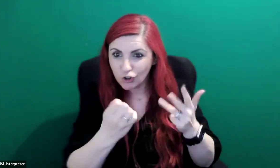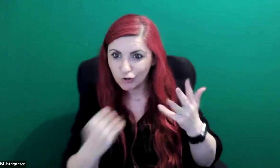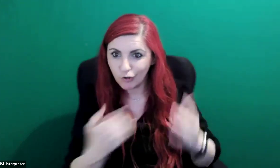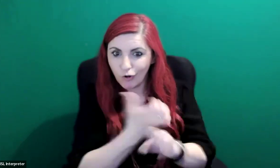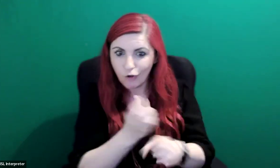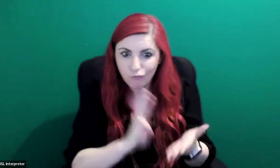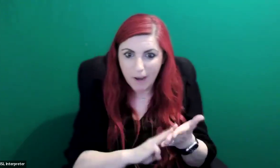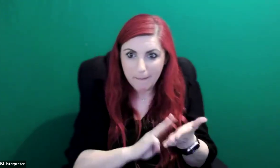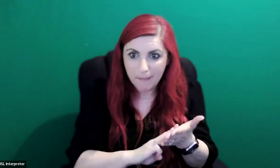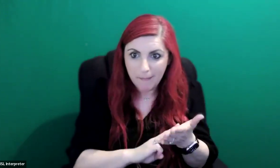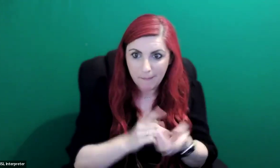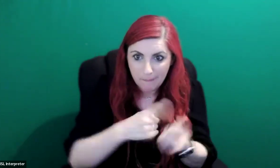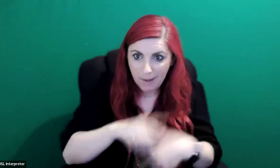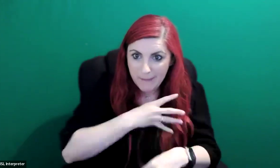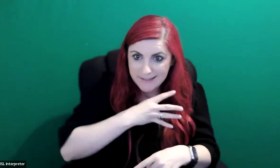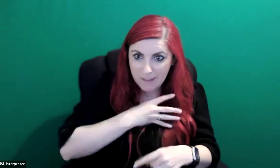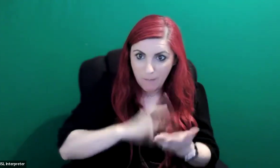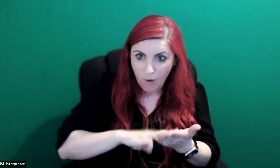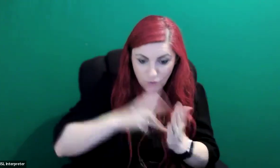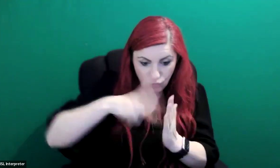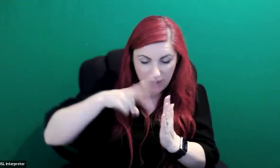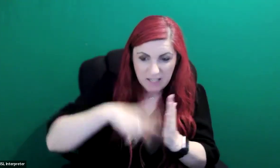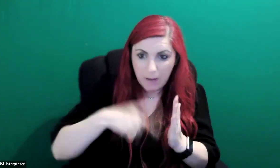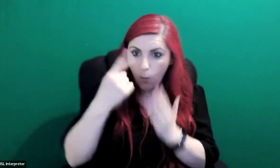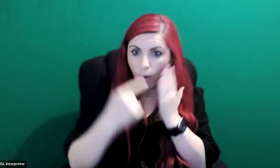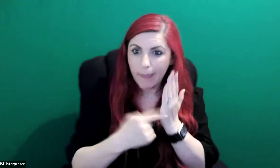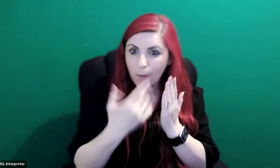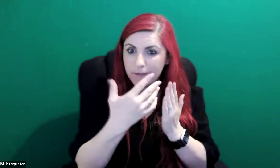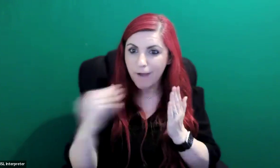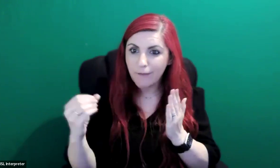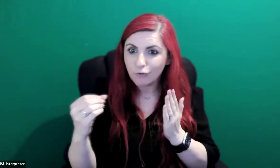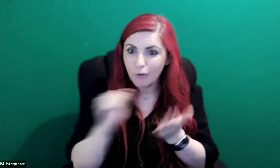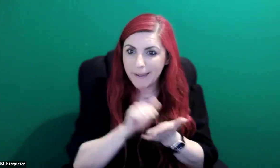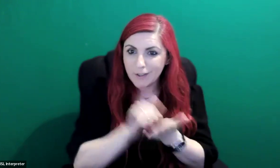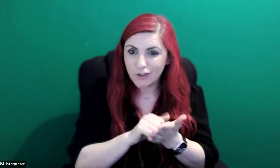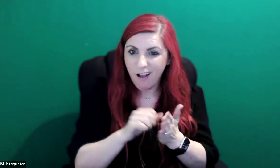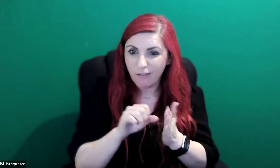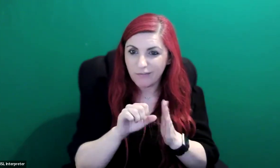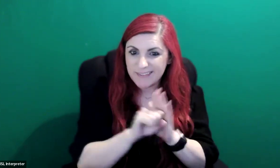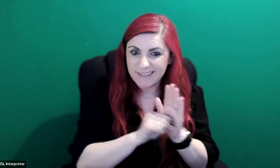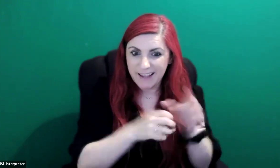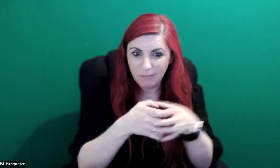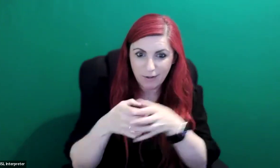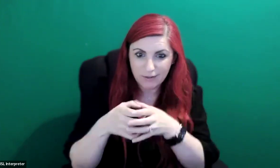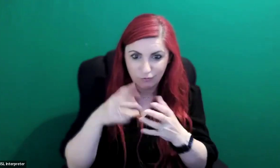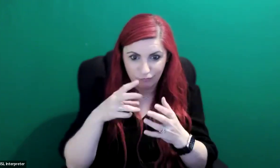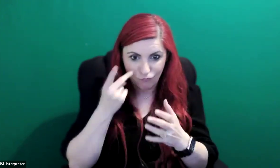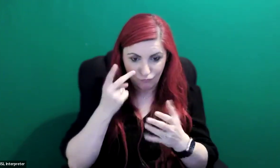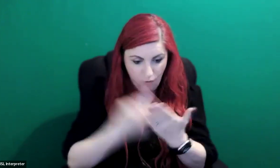about 1,500 pages of state party reports and background information. And that was